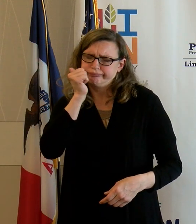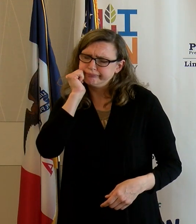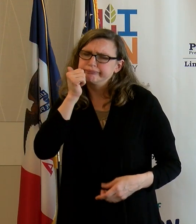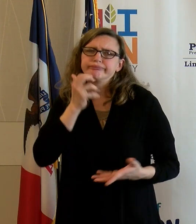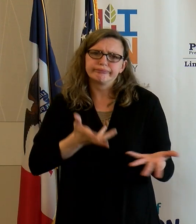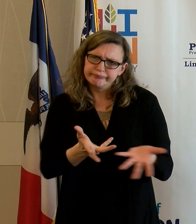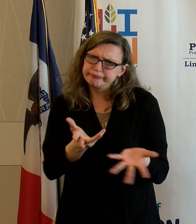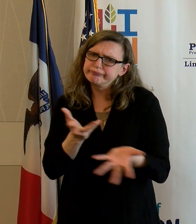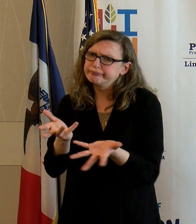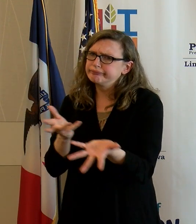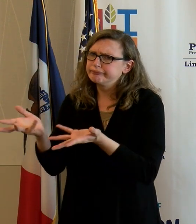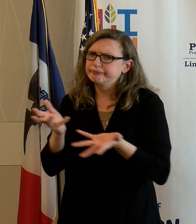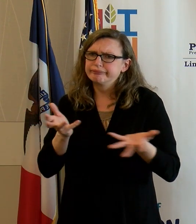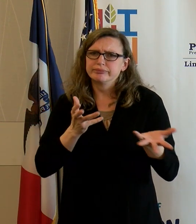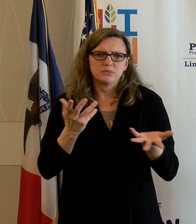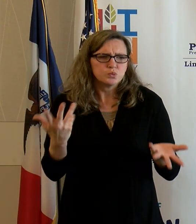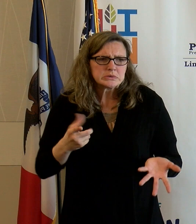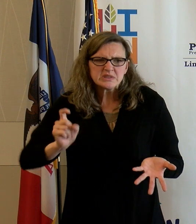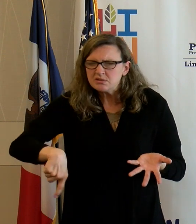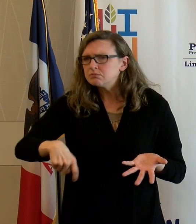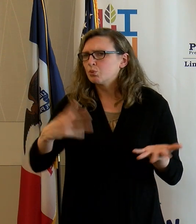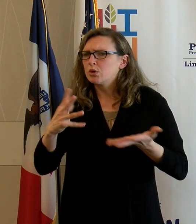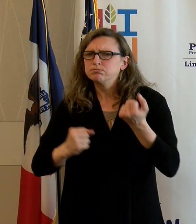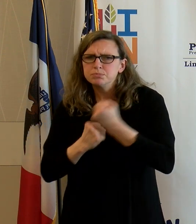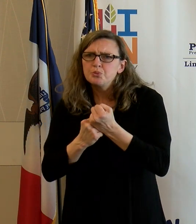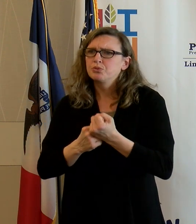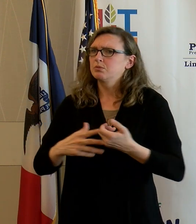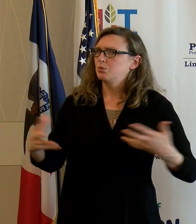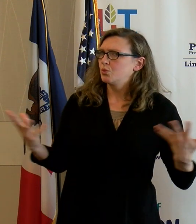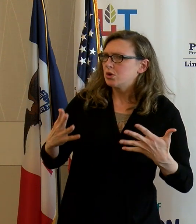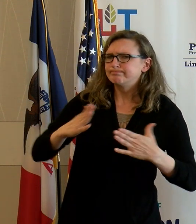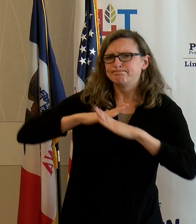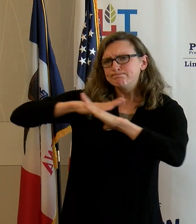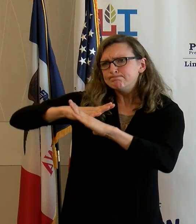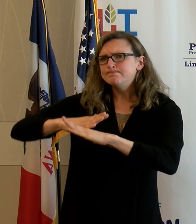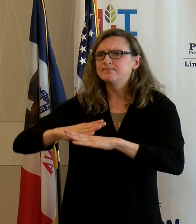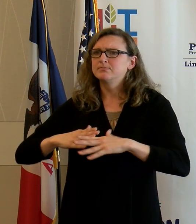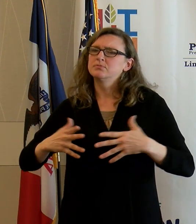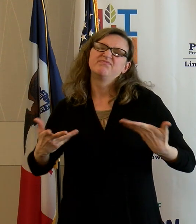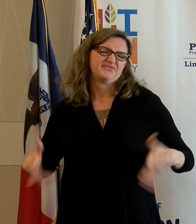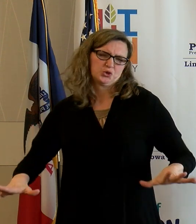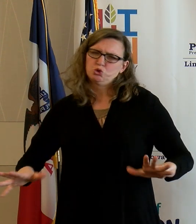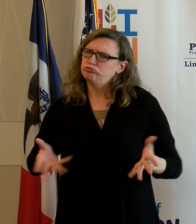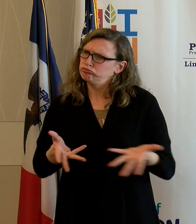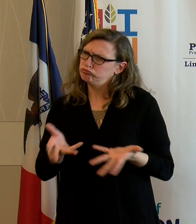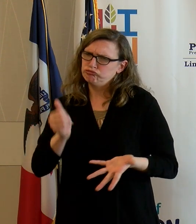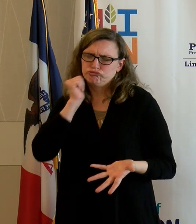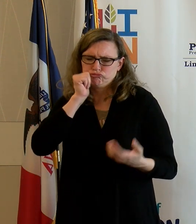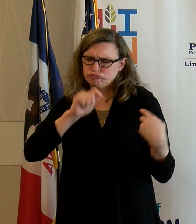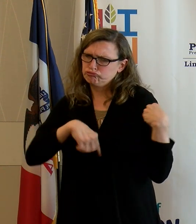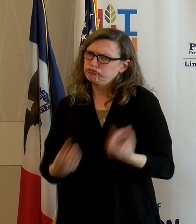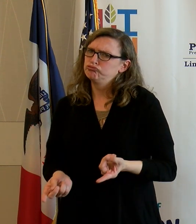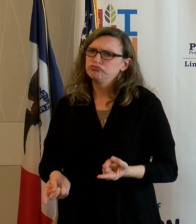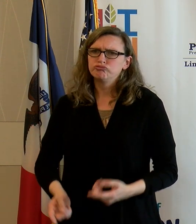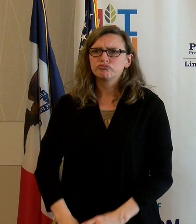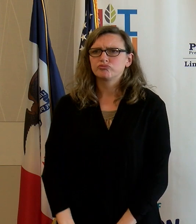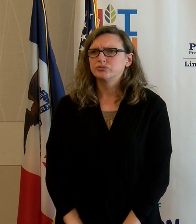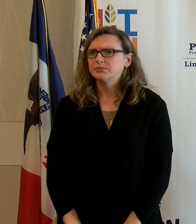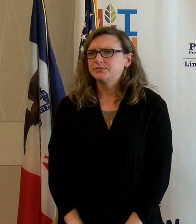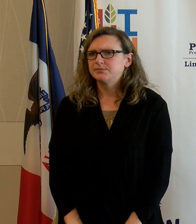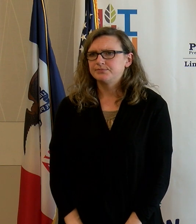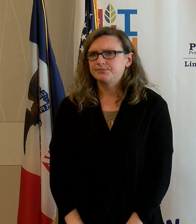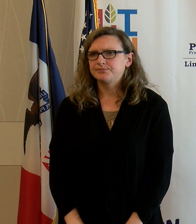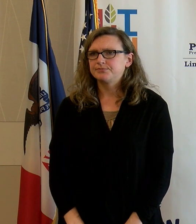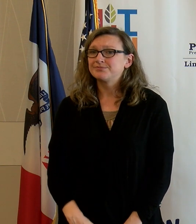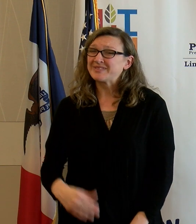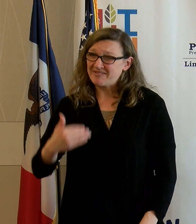the facility, the staff, the residents. We are have a line list of everyone that has been ill so that we